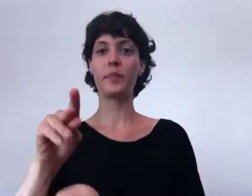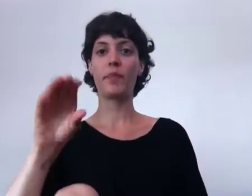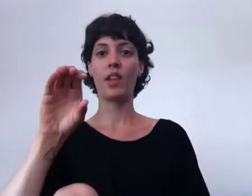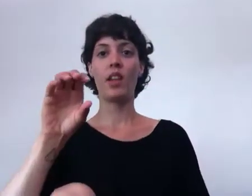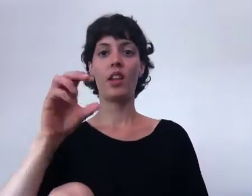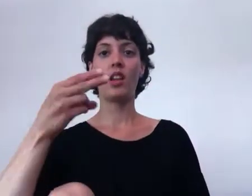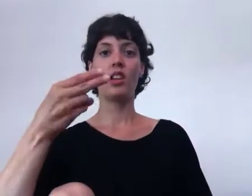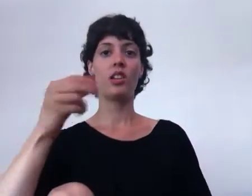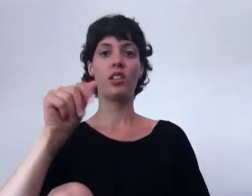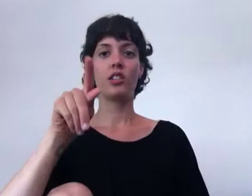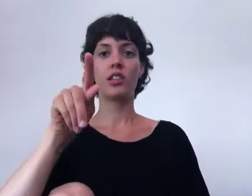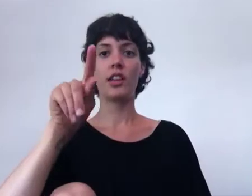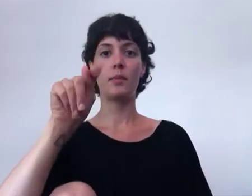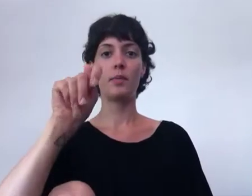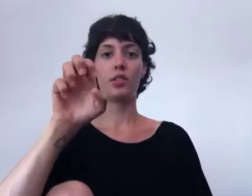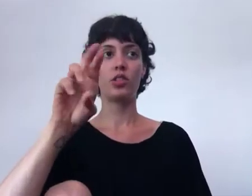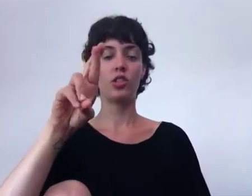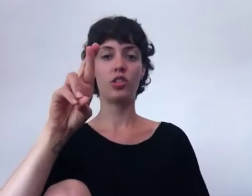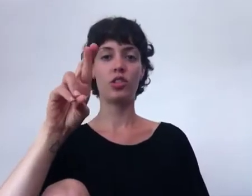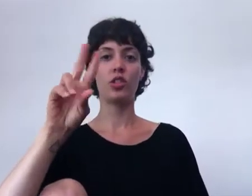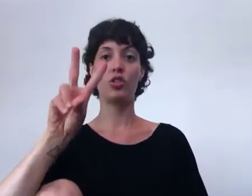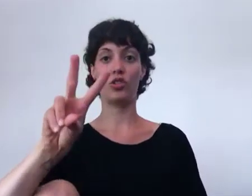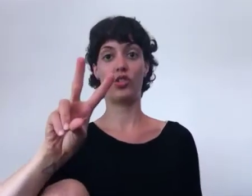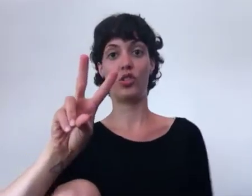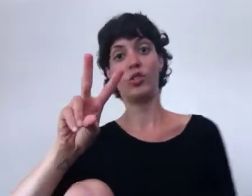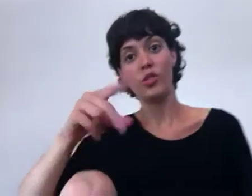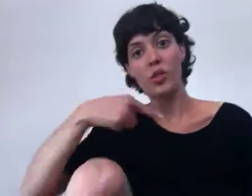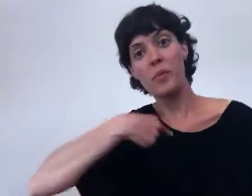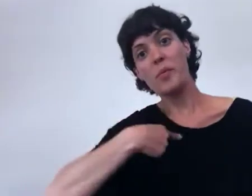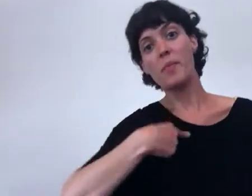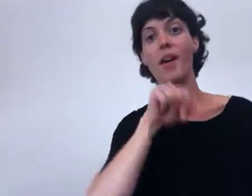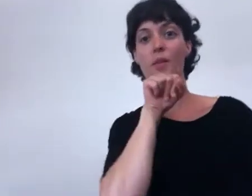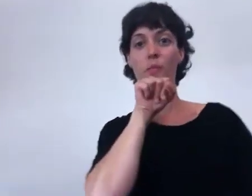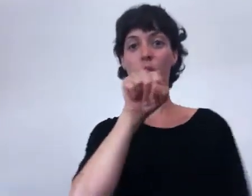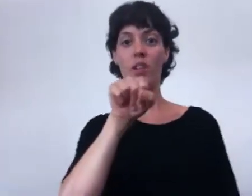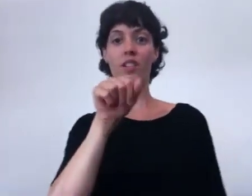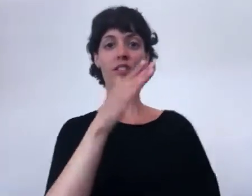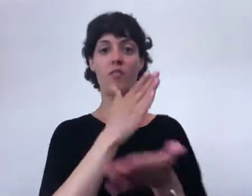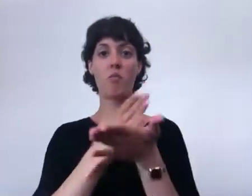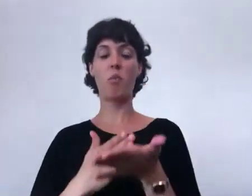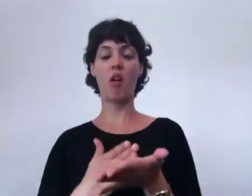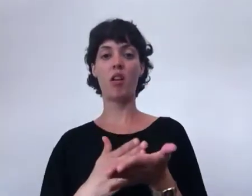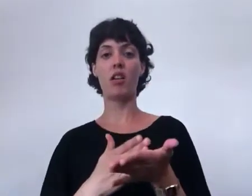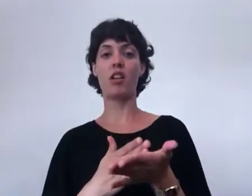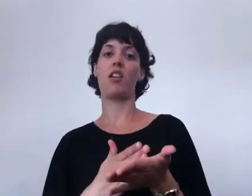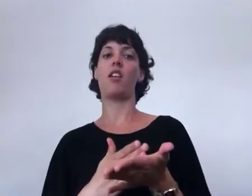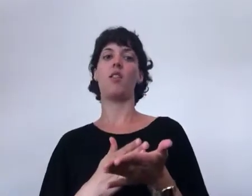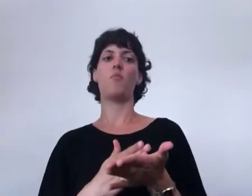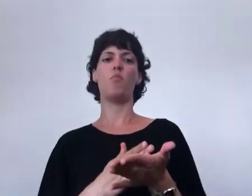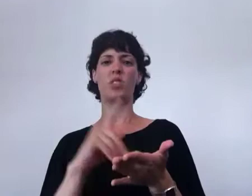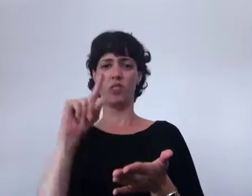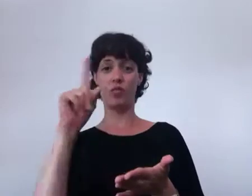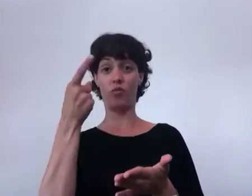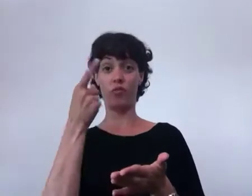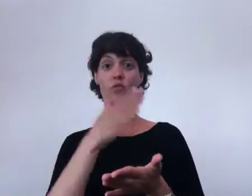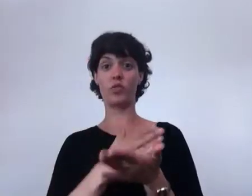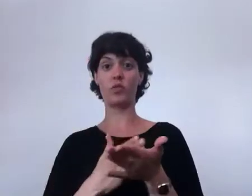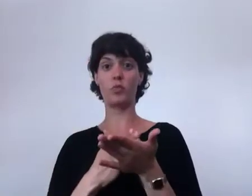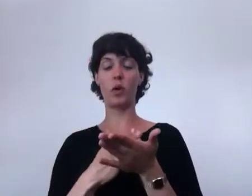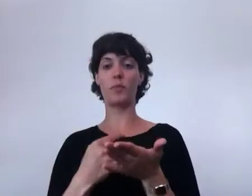Israel and Syria are trading stern warnings today after reports that their forces exchanged gunfire in the Golan Heights. An Israeli jeep reportedly